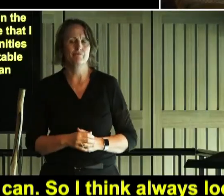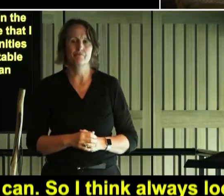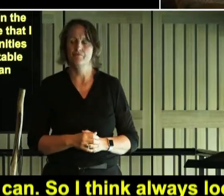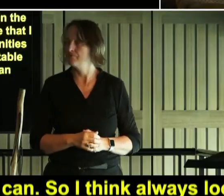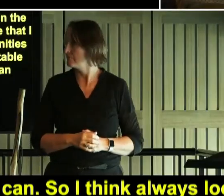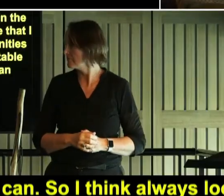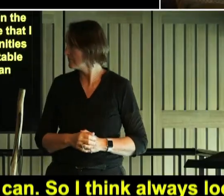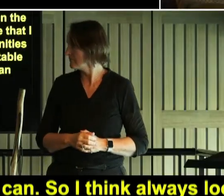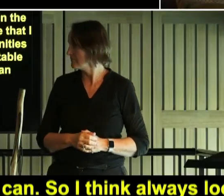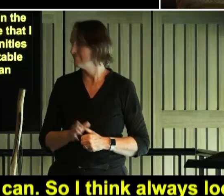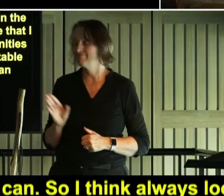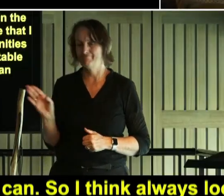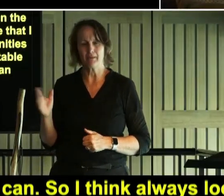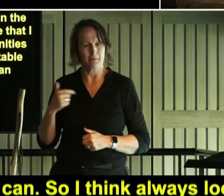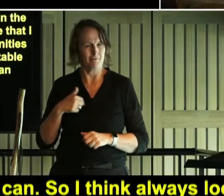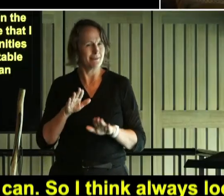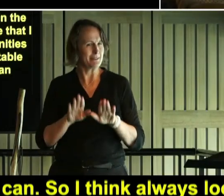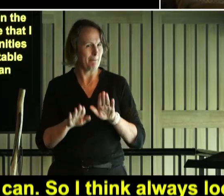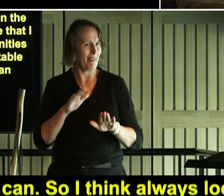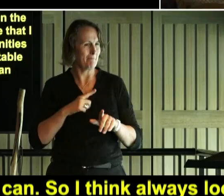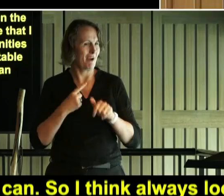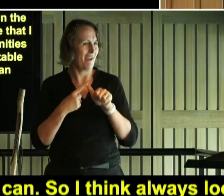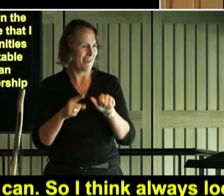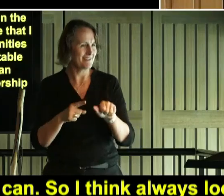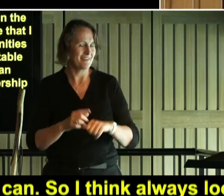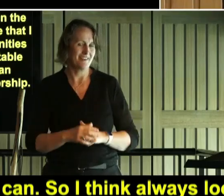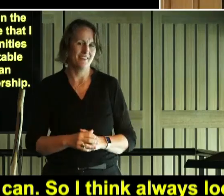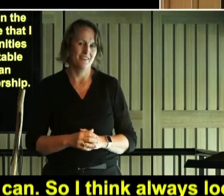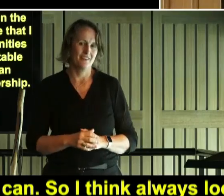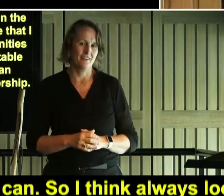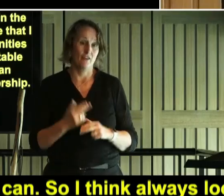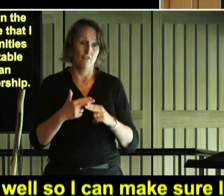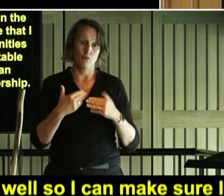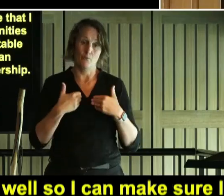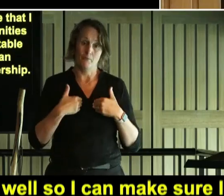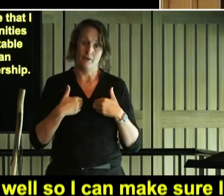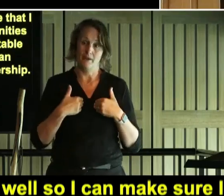Yeah, I think I have a lot of similar things to say. For me, it's